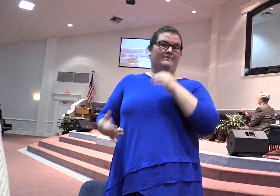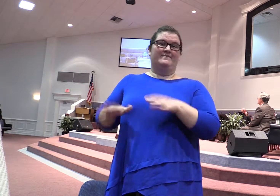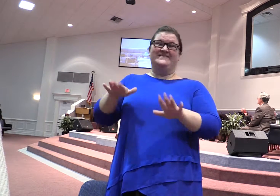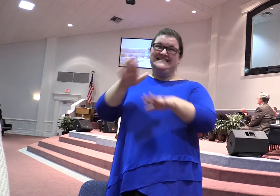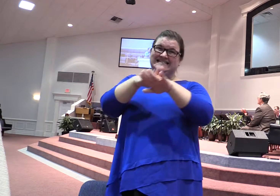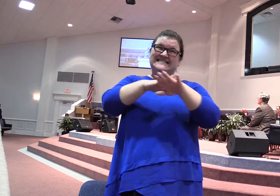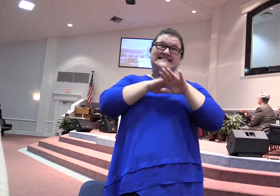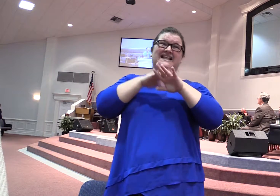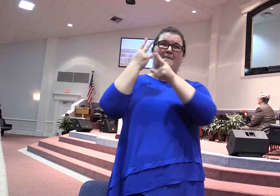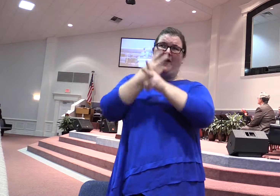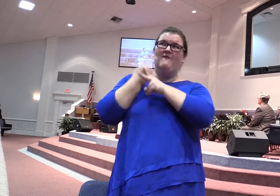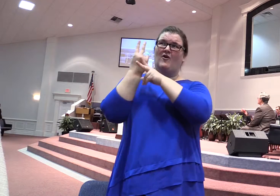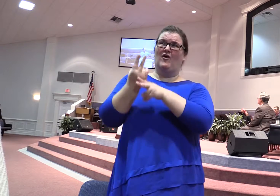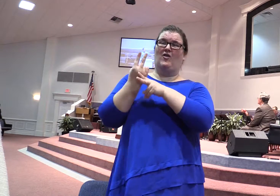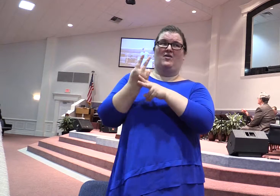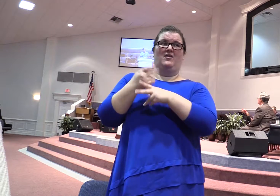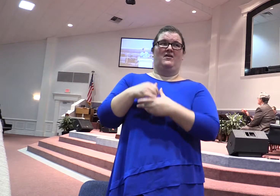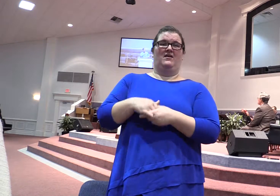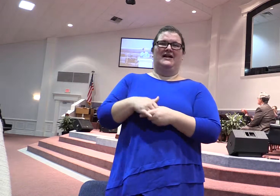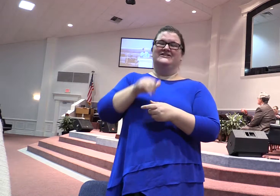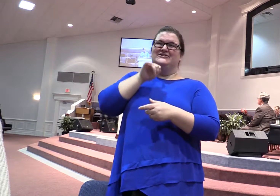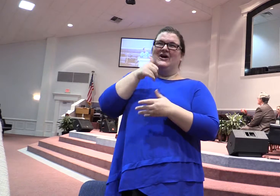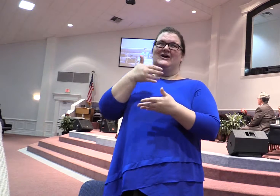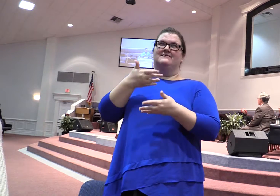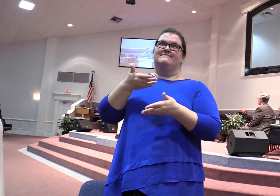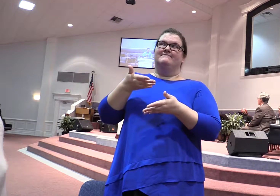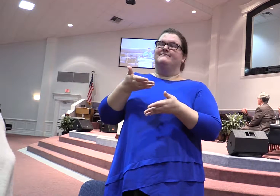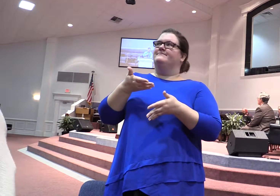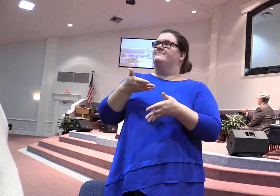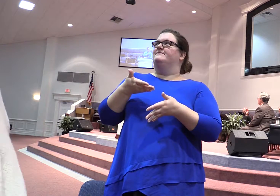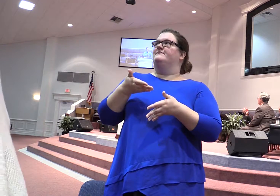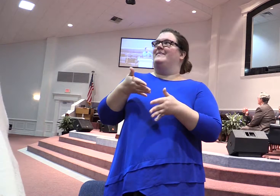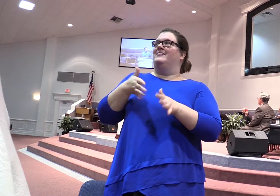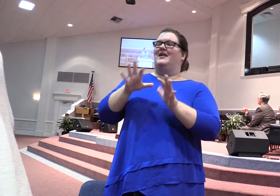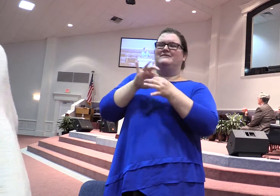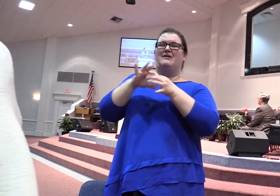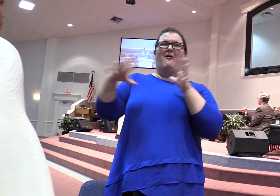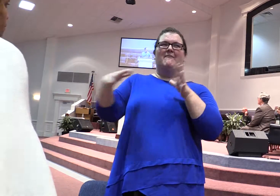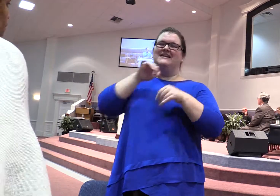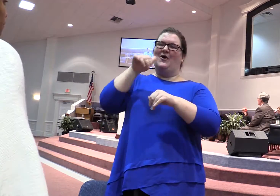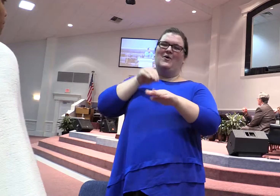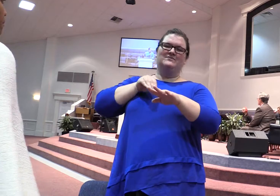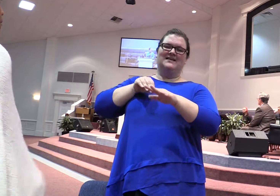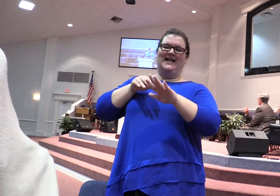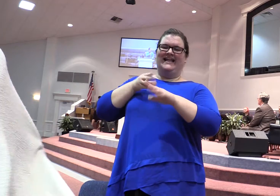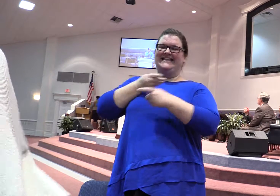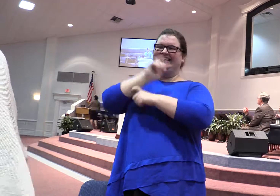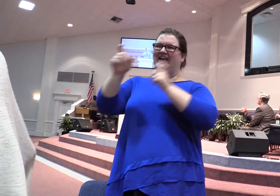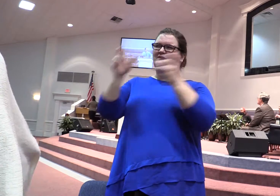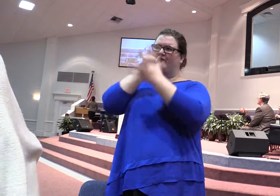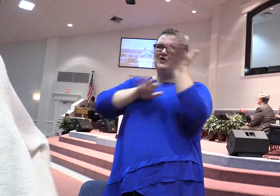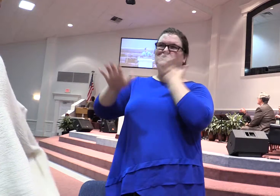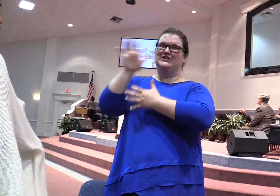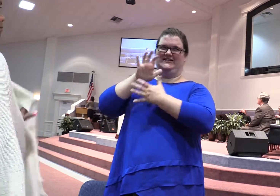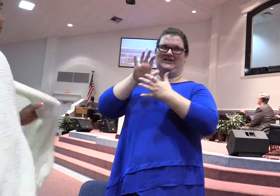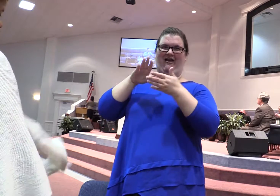careful. Don't let doubt drip. Don't bring confusion. Right. Come